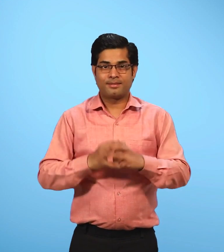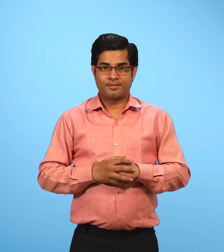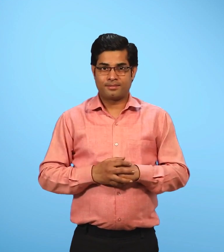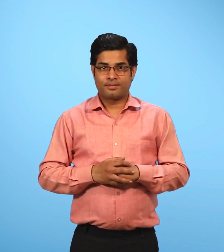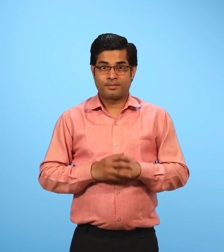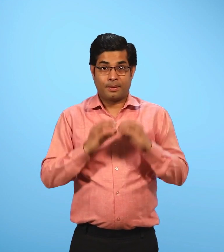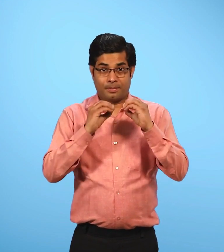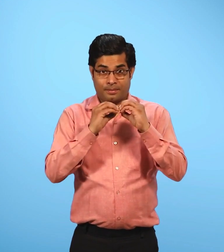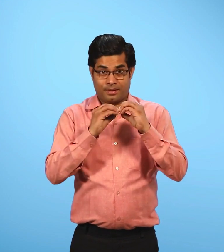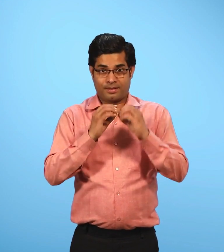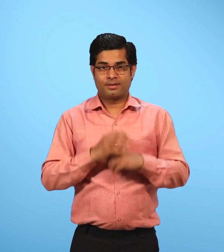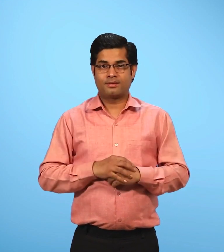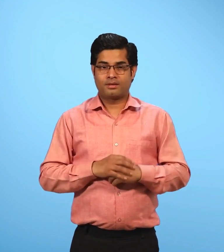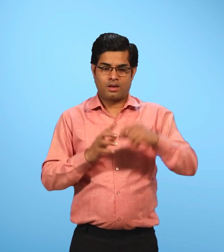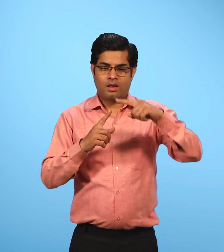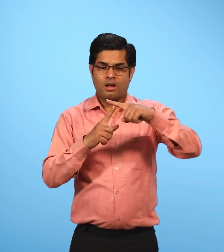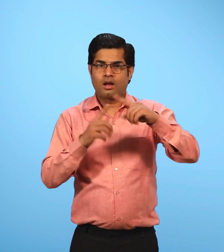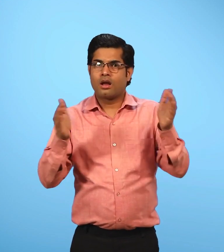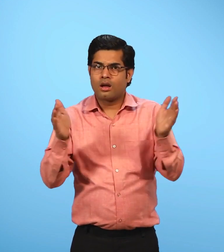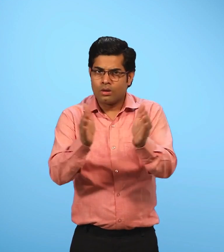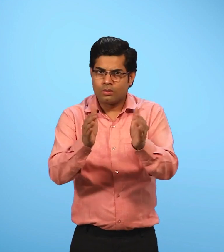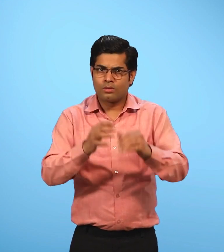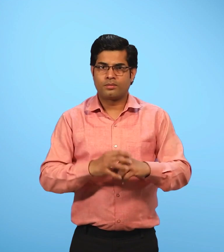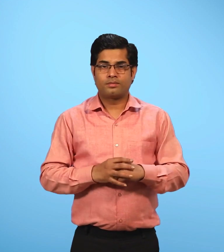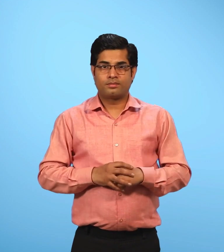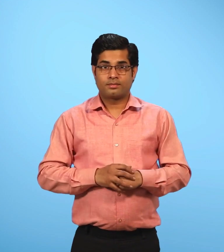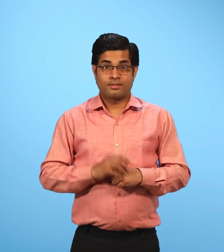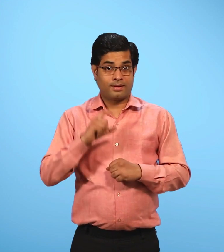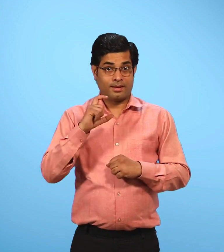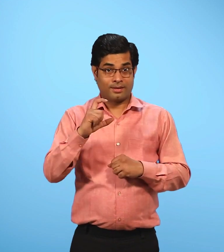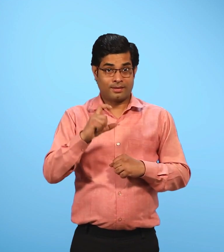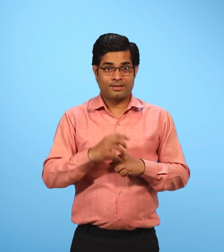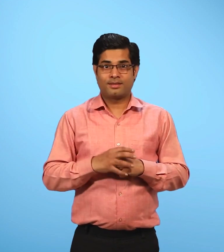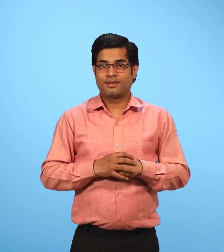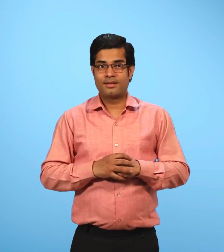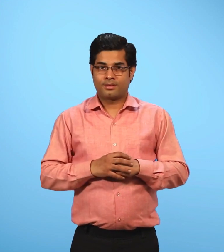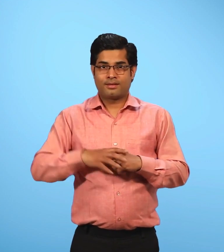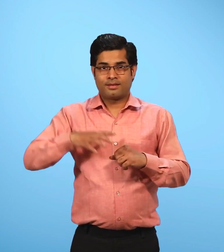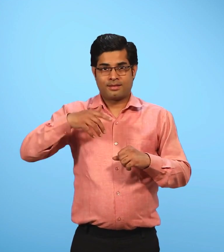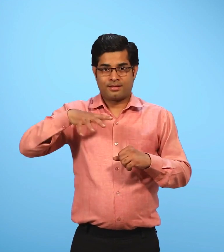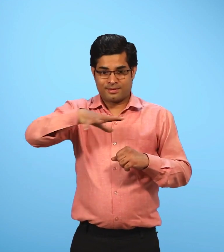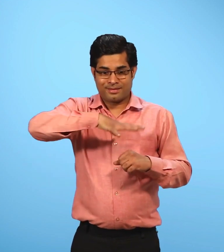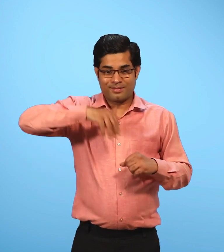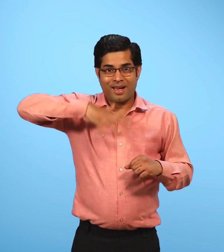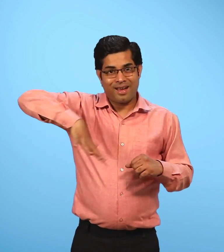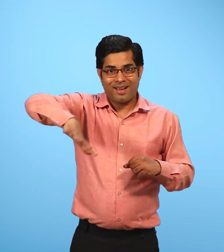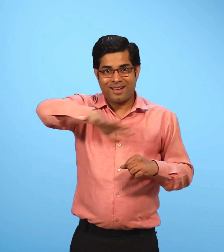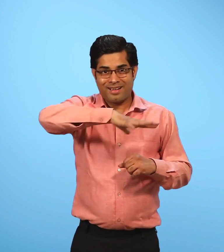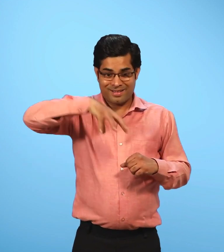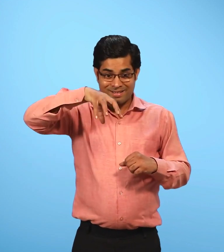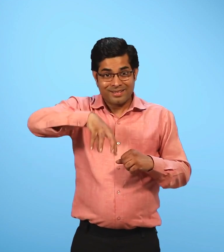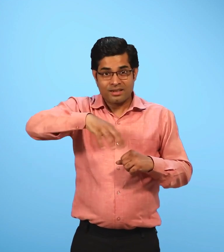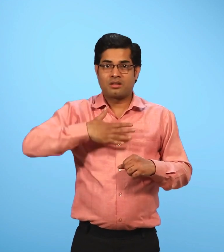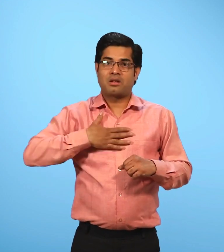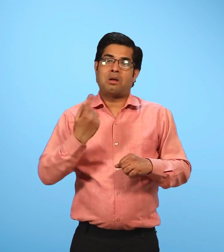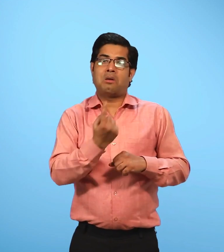B. It looked smaller than his. C. He had